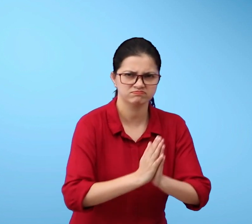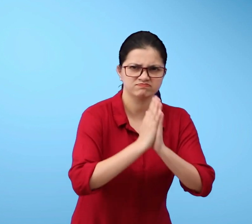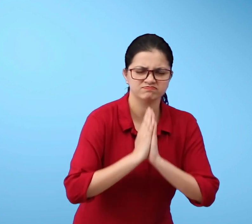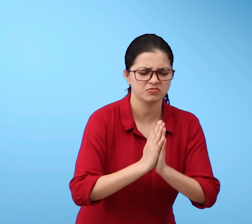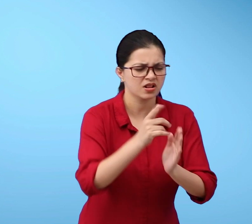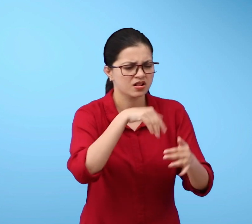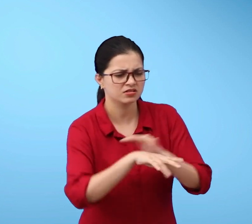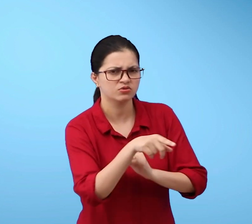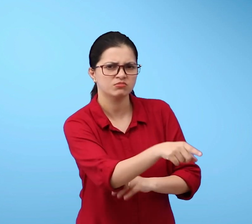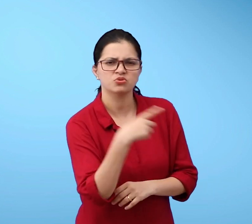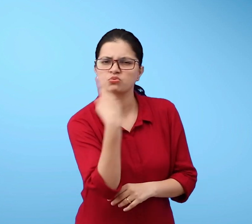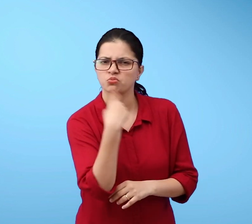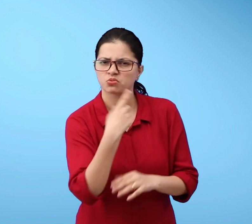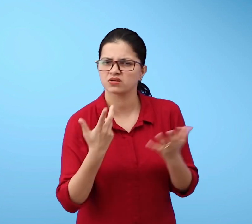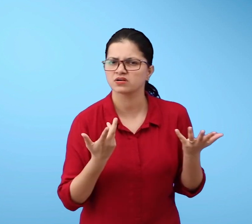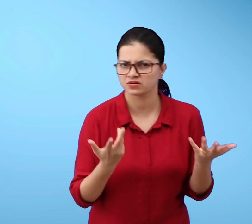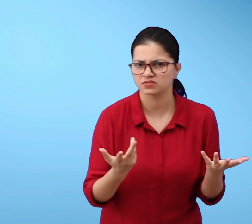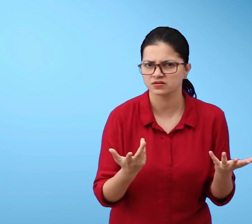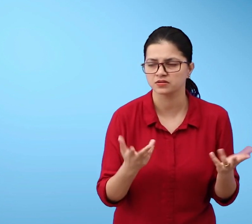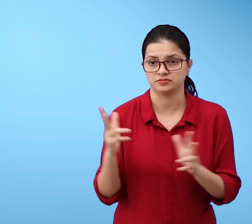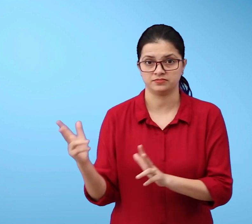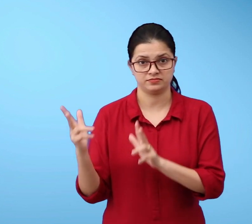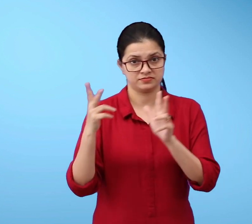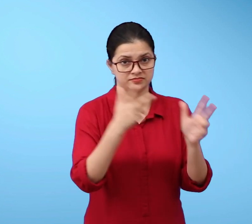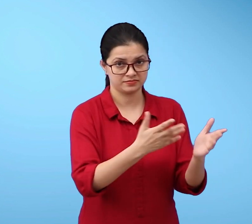whom do you worship?" the beggar asked.